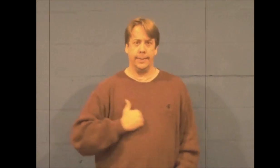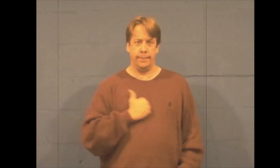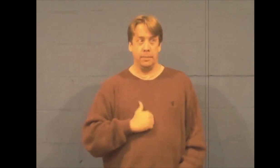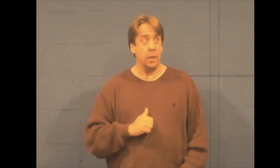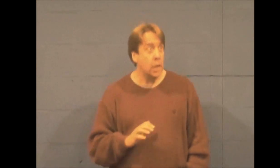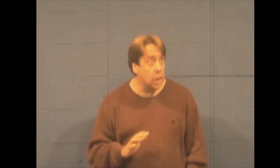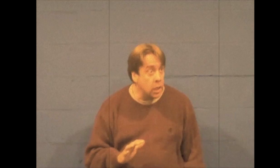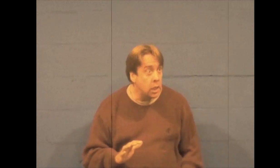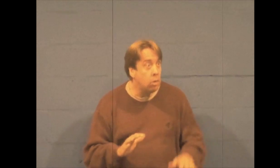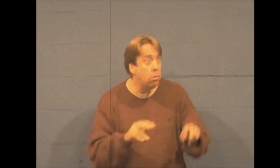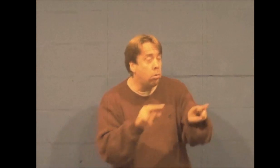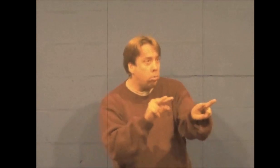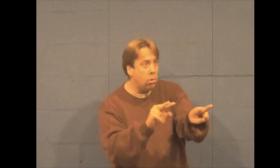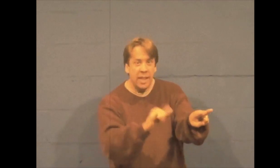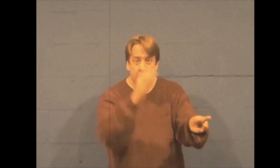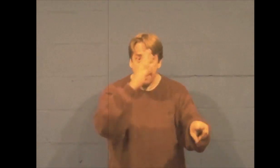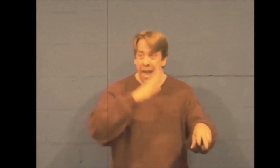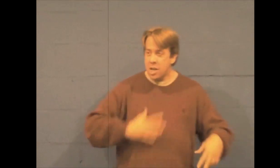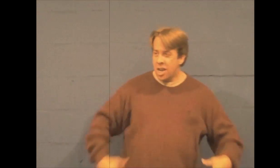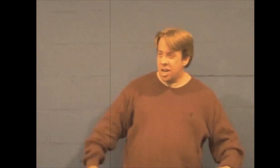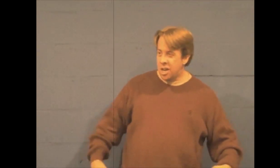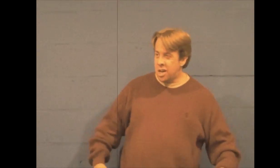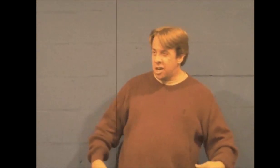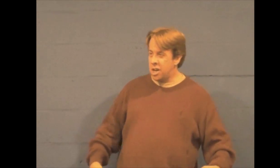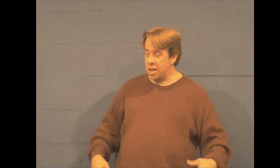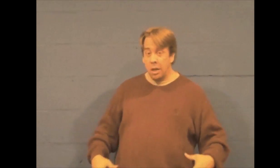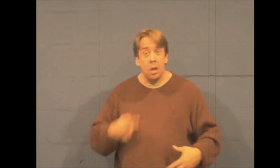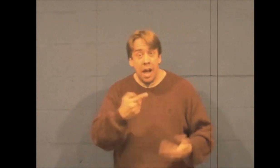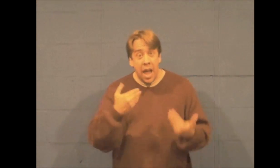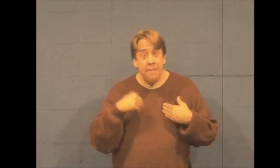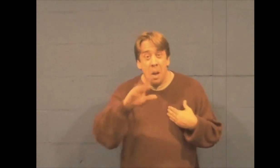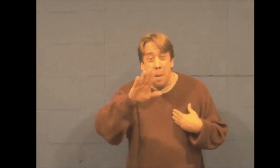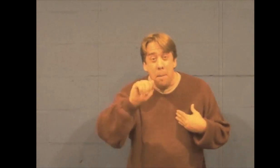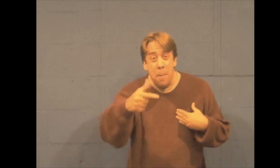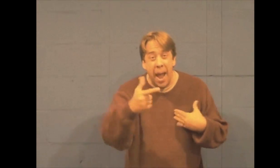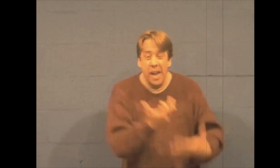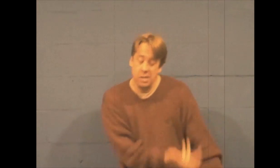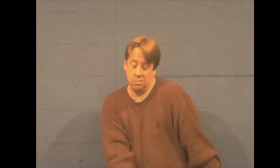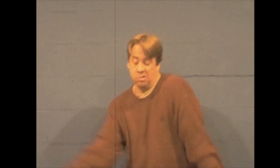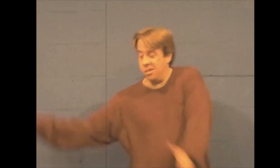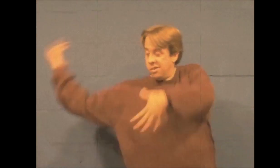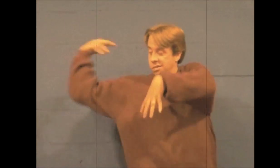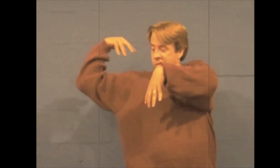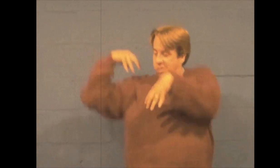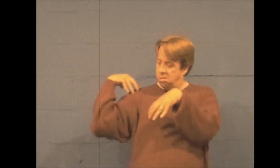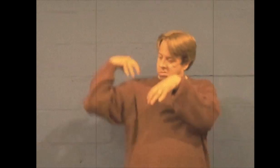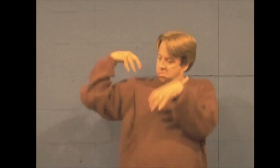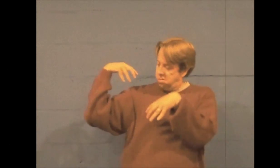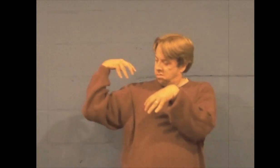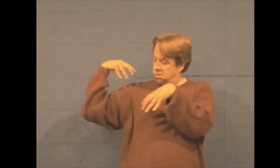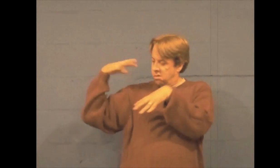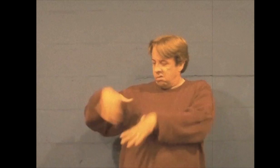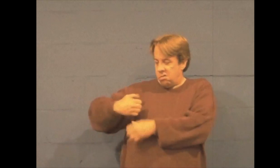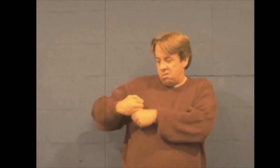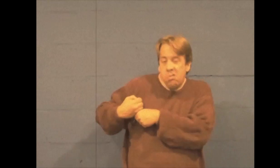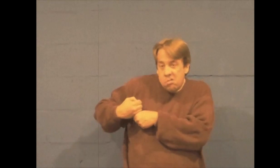for 3 years. I can't afford it. And that's when I noticed he had a bag thrown over his